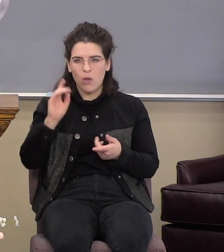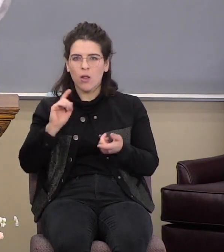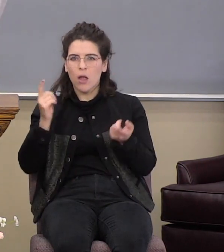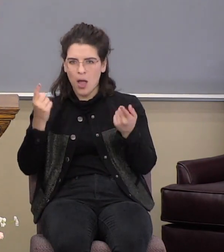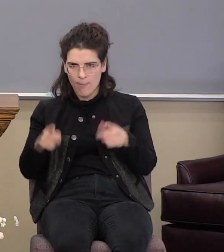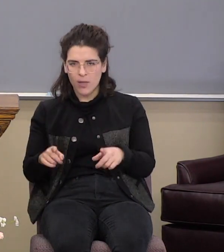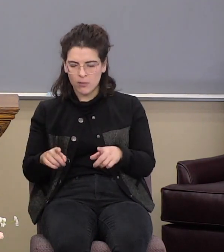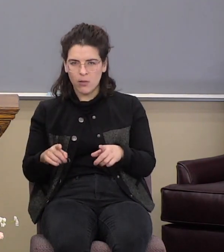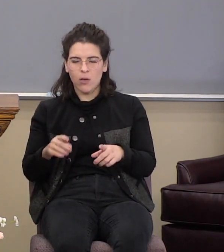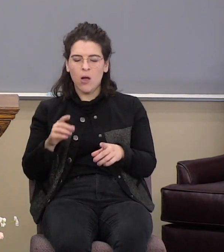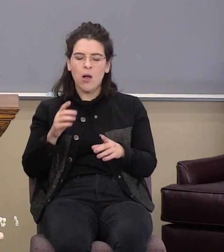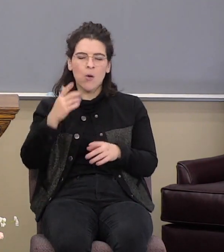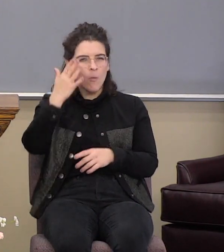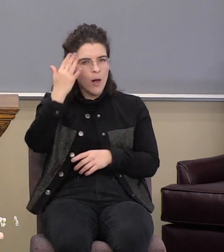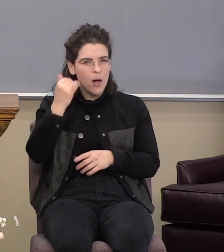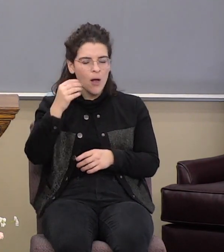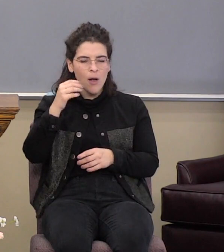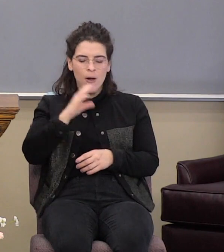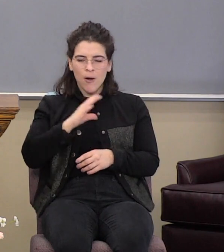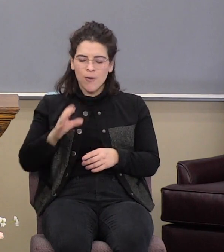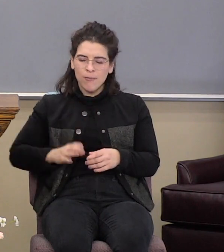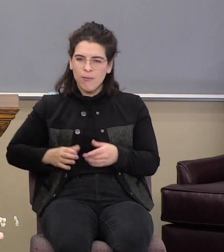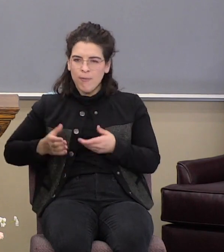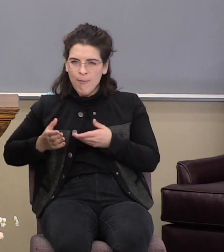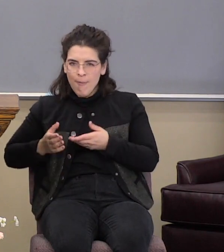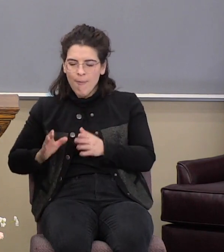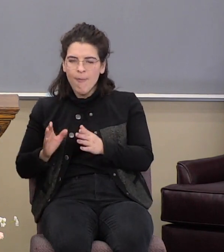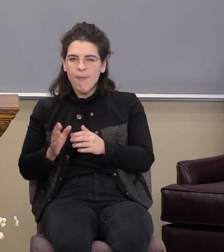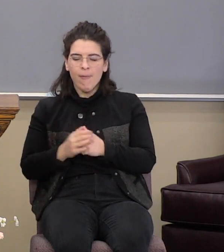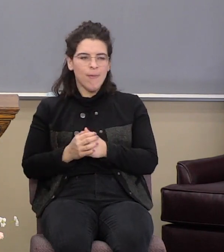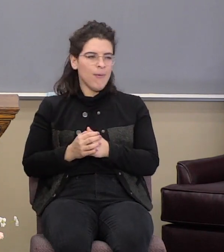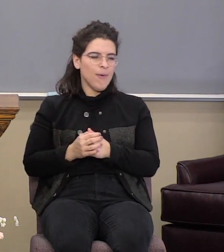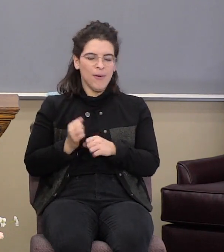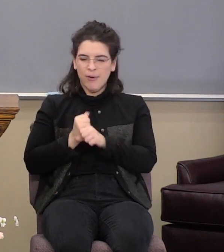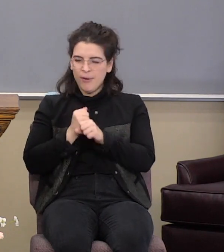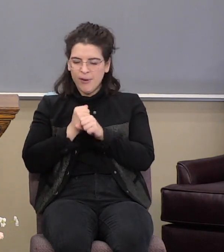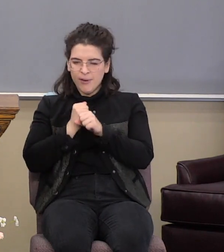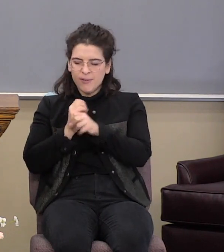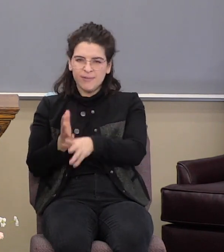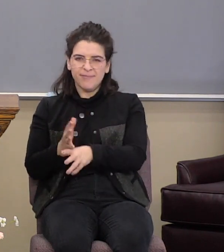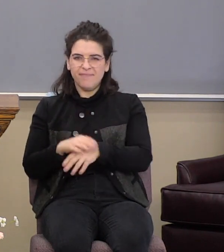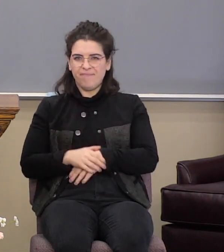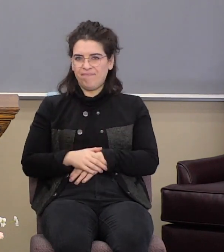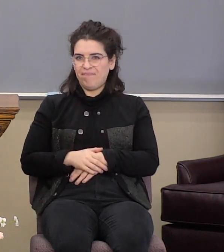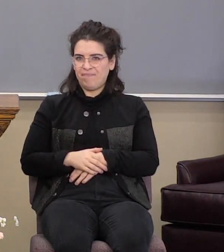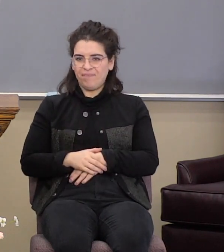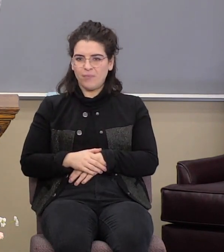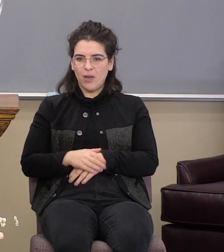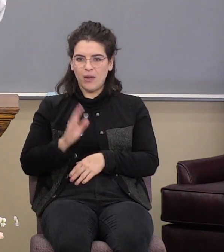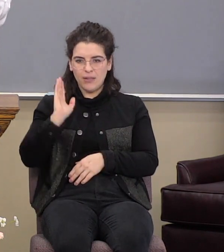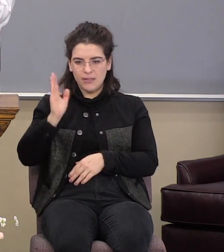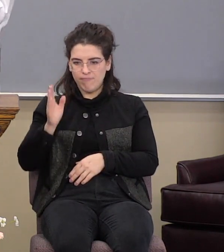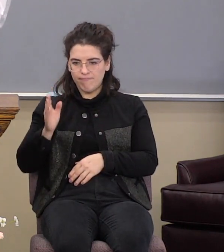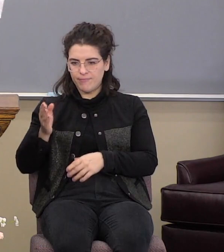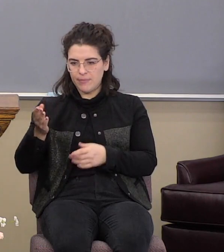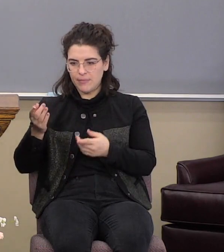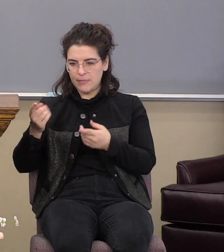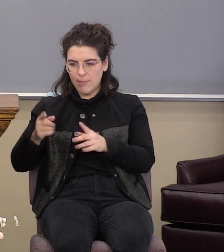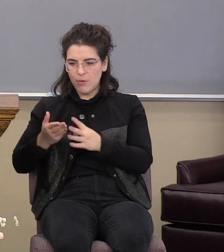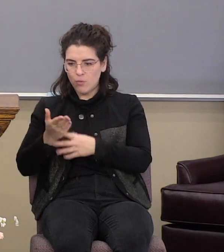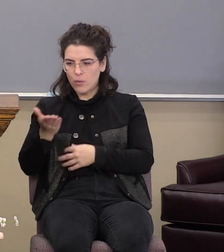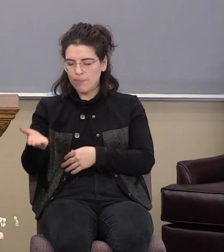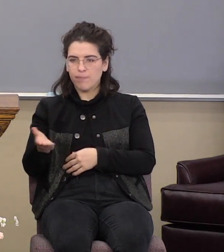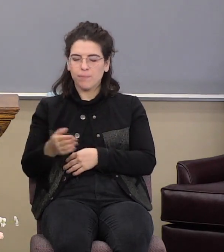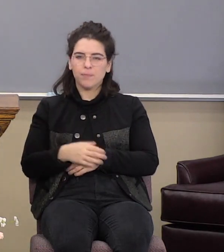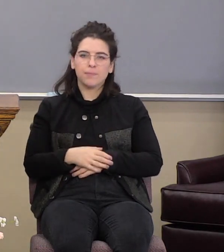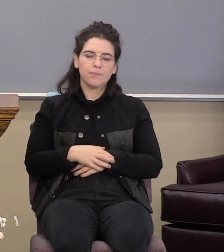happen because in Christ is the means, he's the cause, and he's the source of something. In Romans